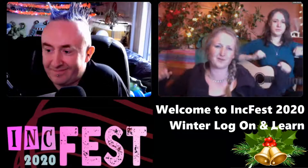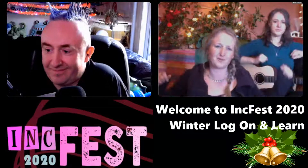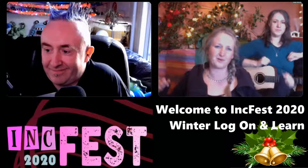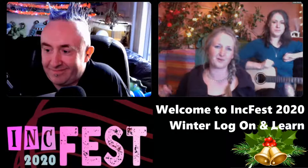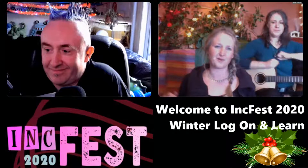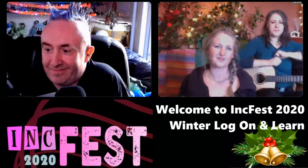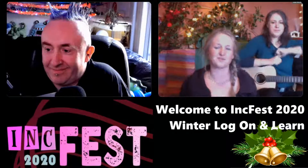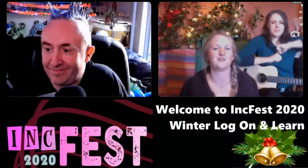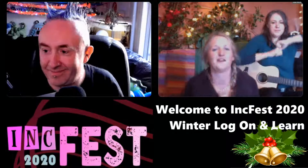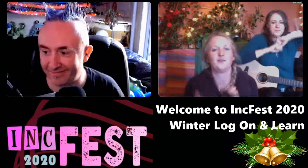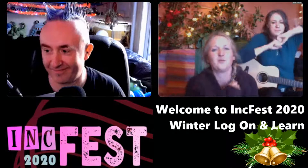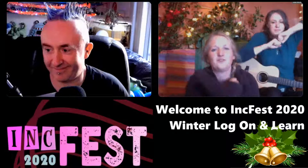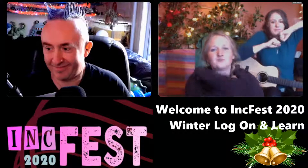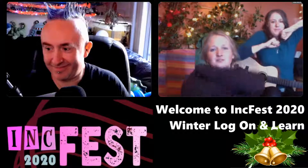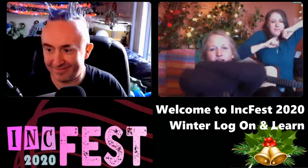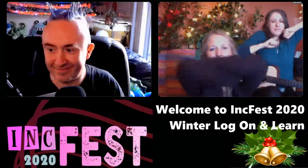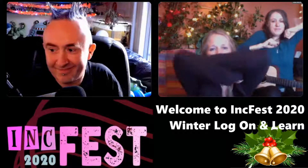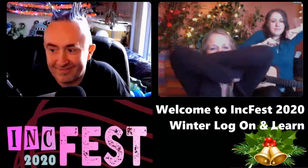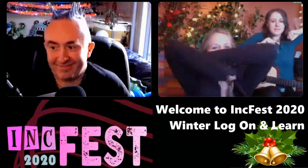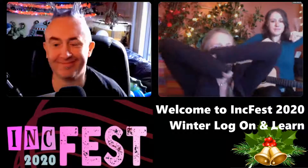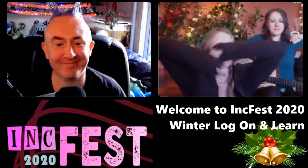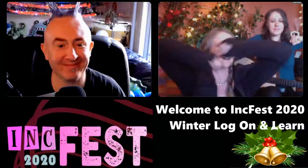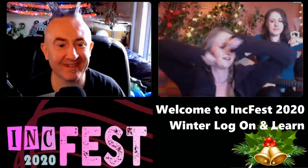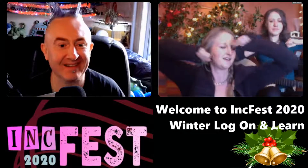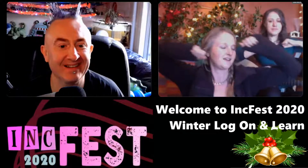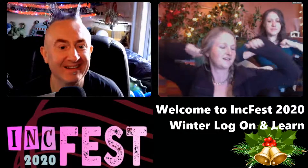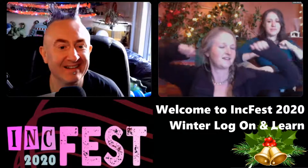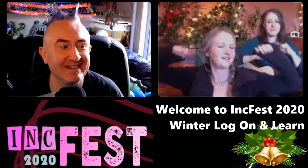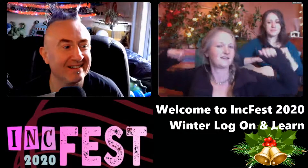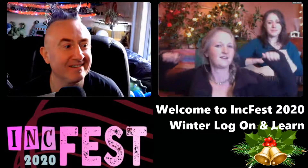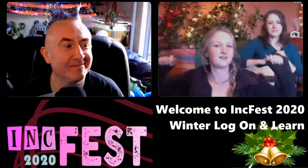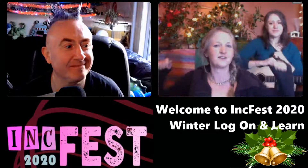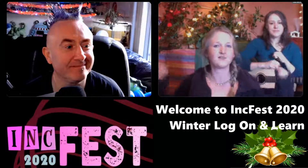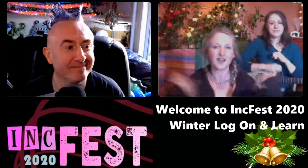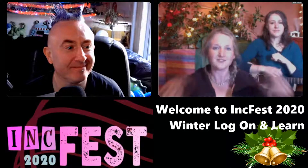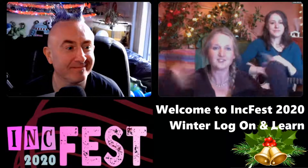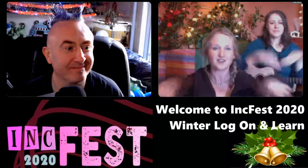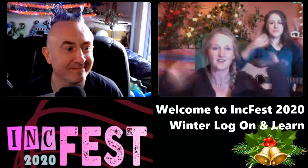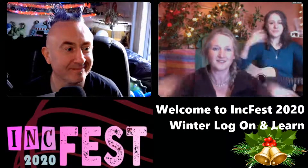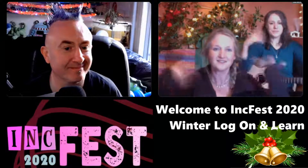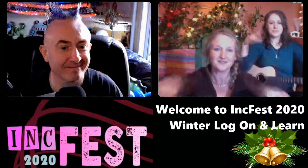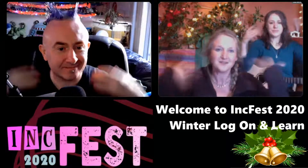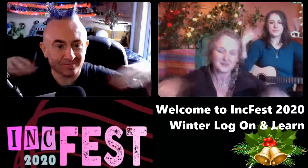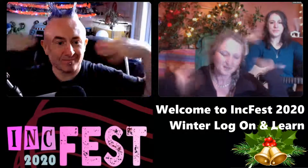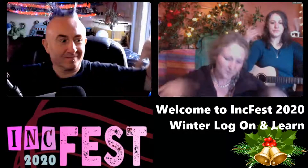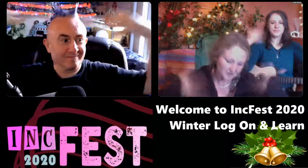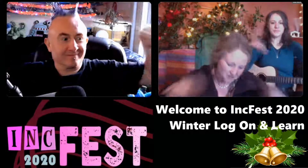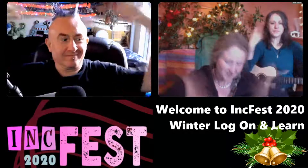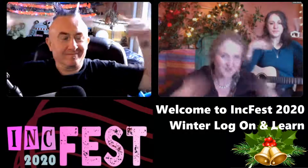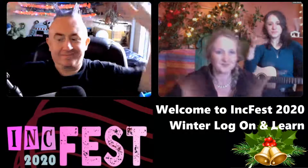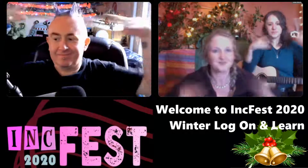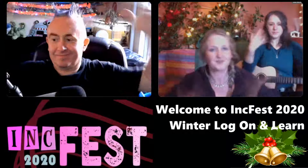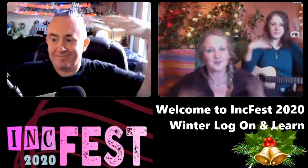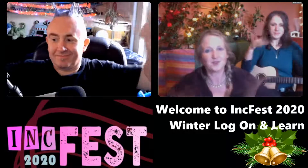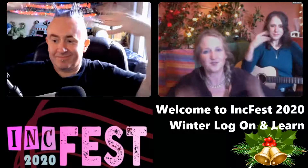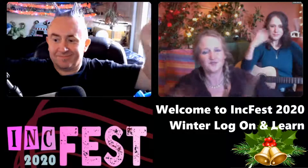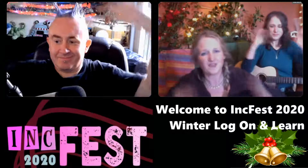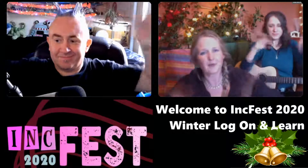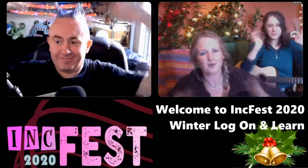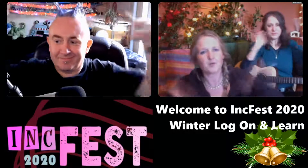got the space. Bring your elbows round. Clickety-clung. And give your hands a shake. Give them a shake. Good. Flap them.